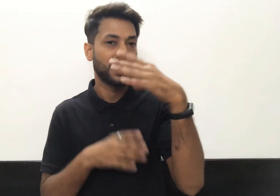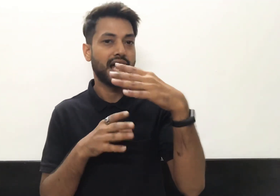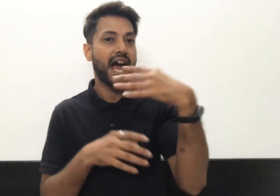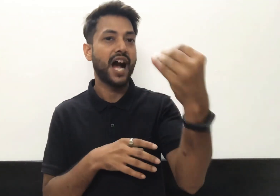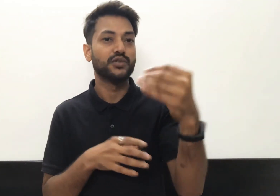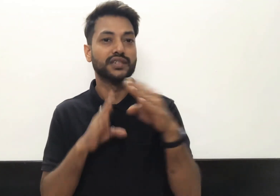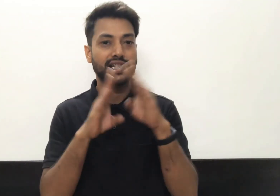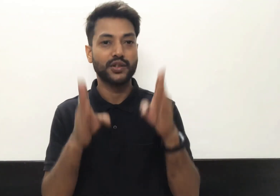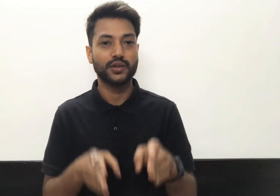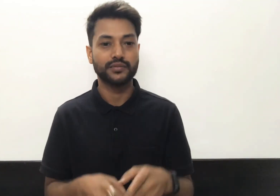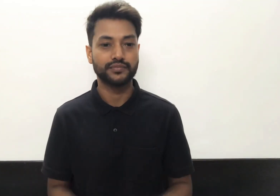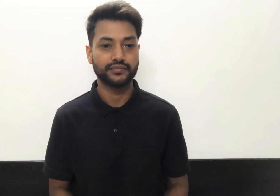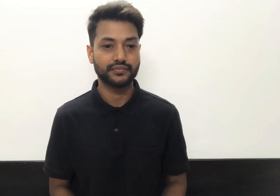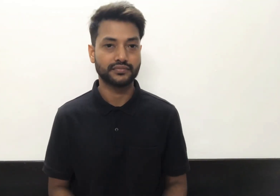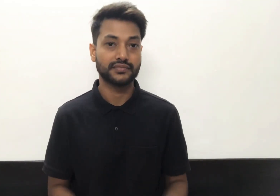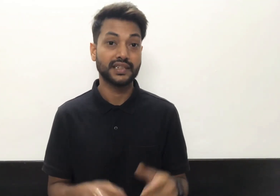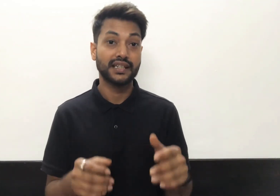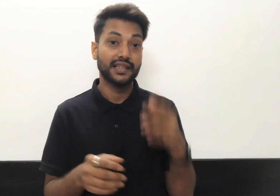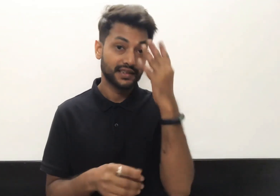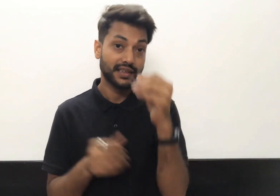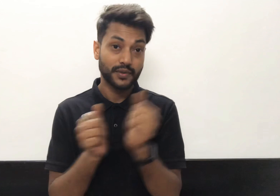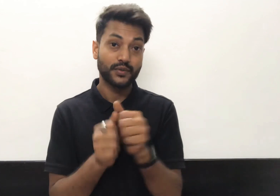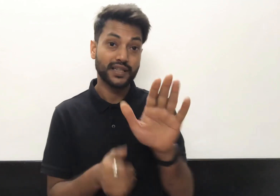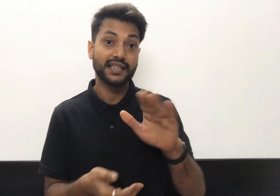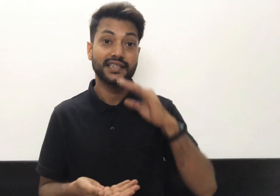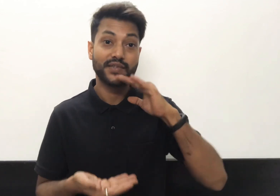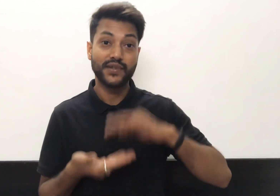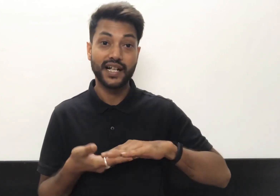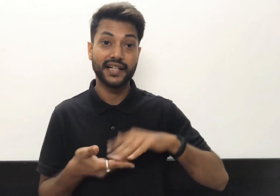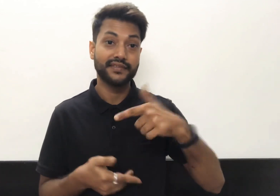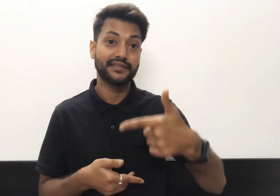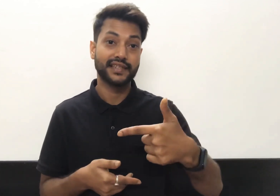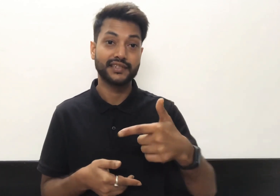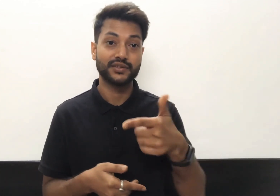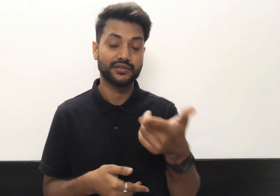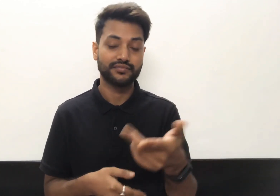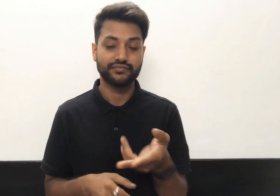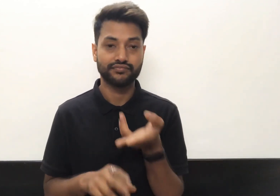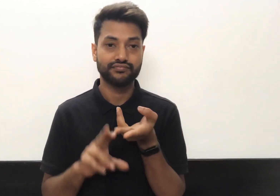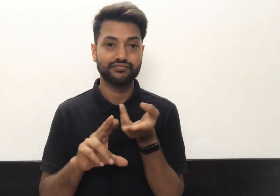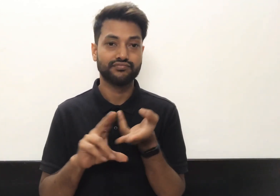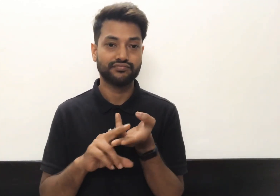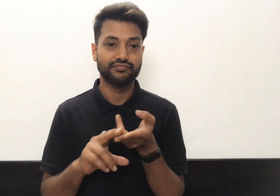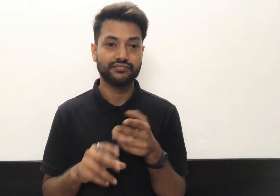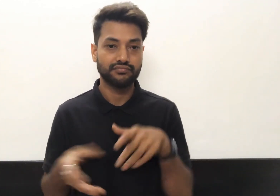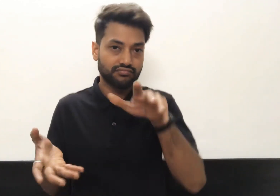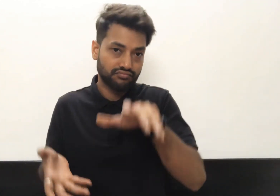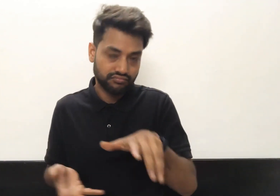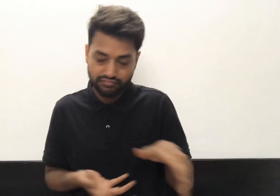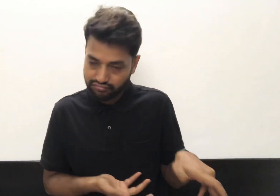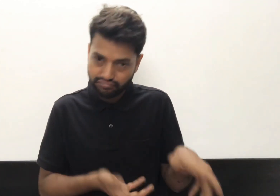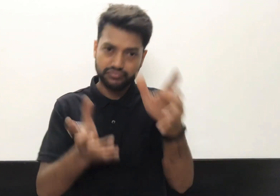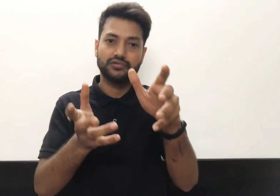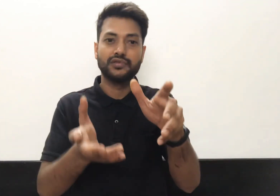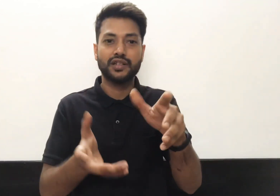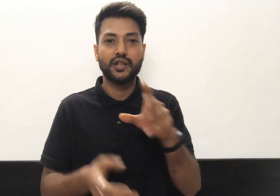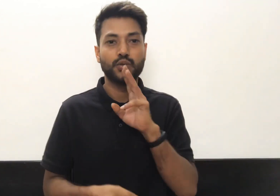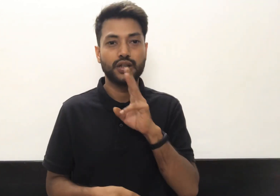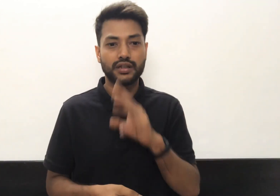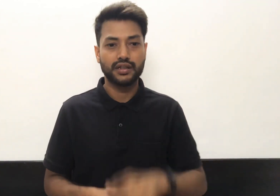And he was sleeping with his wife next to him. And they went and threw water on him. He got up and started beating